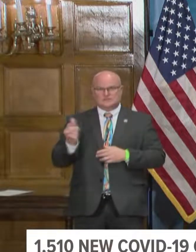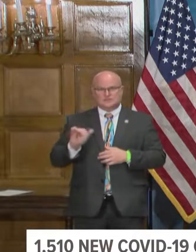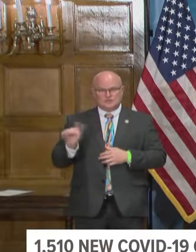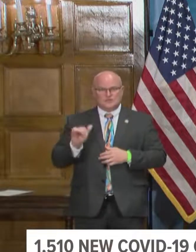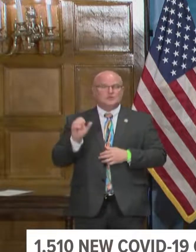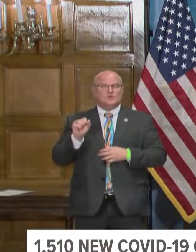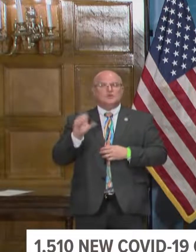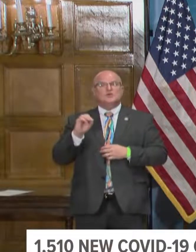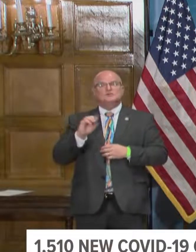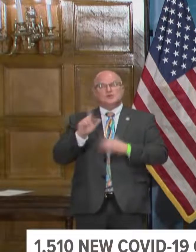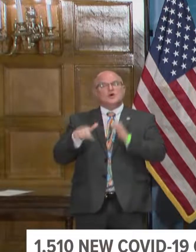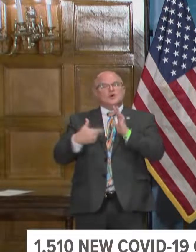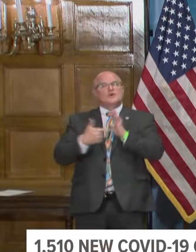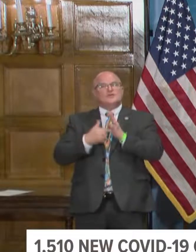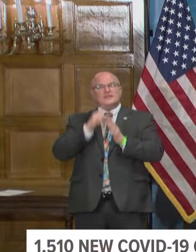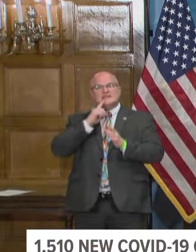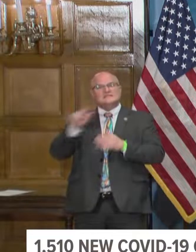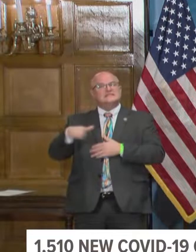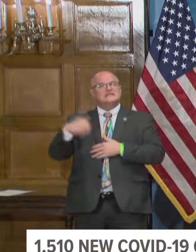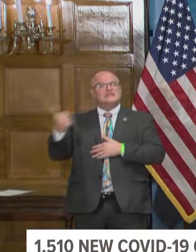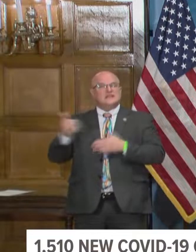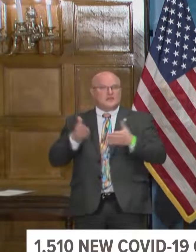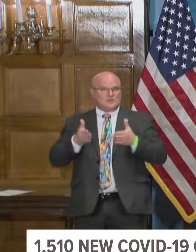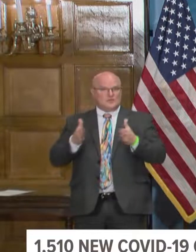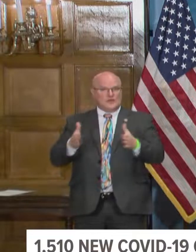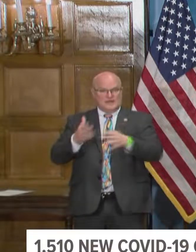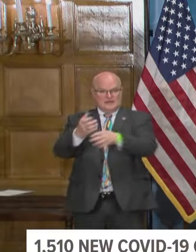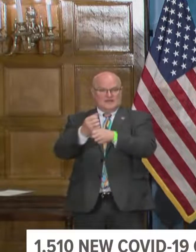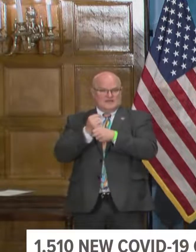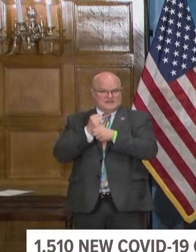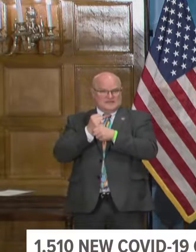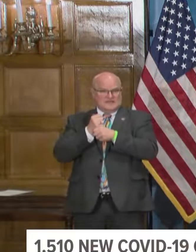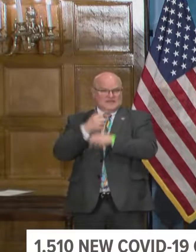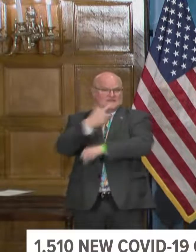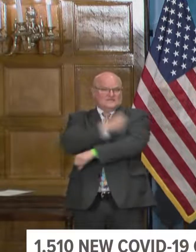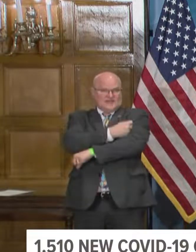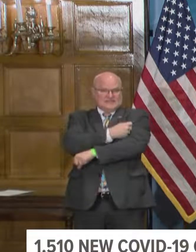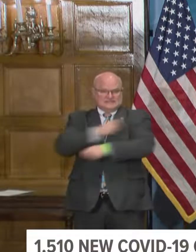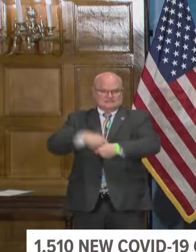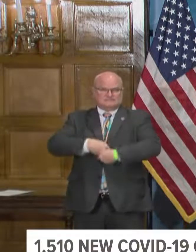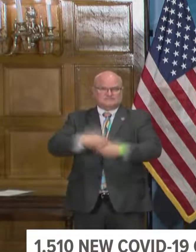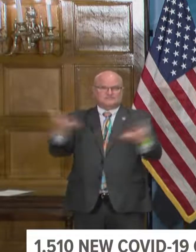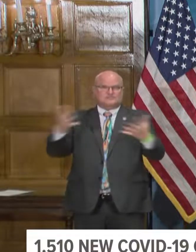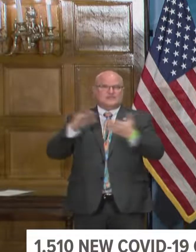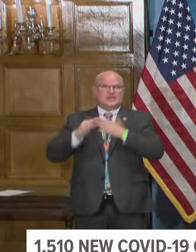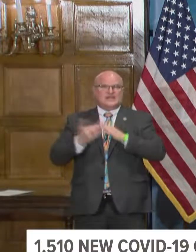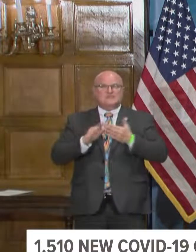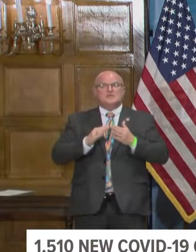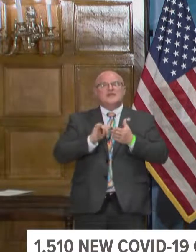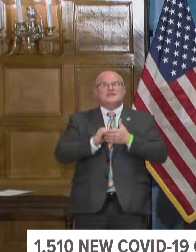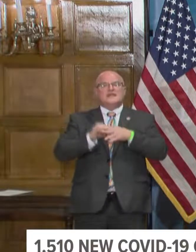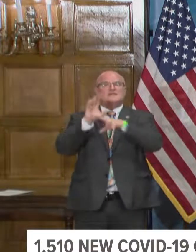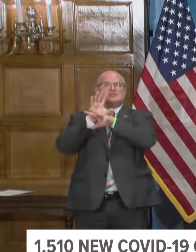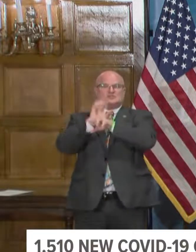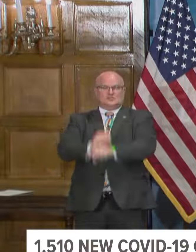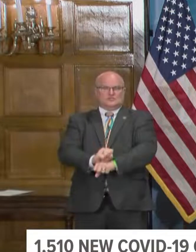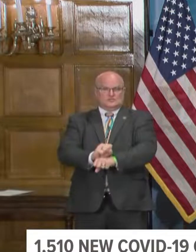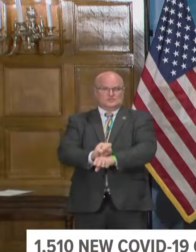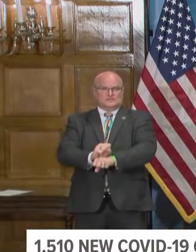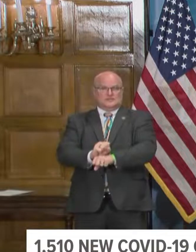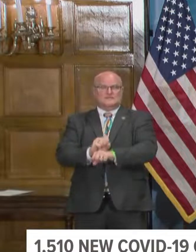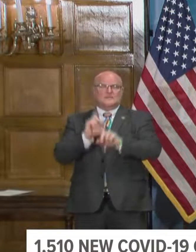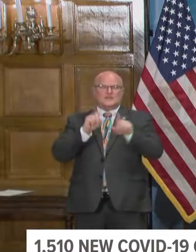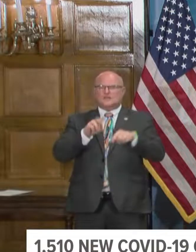so this is just another means of getting vaccines out into communities in which they're used to going to